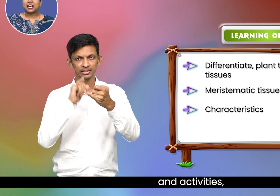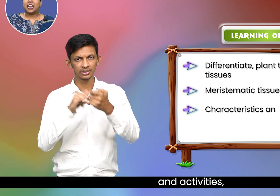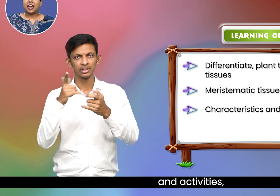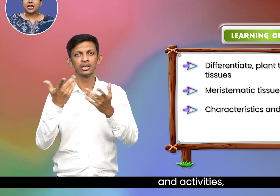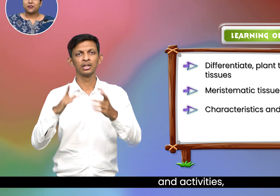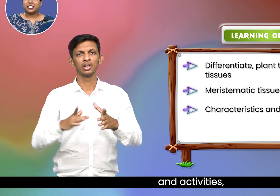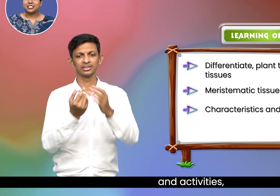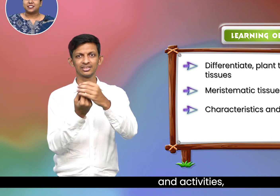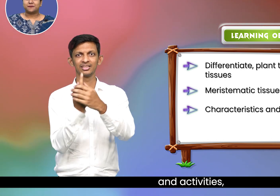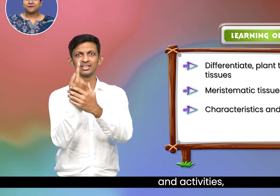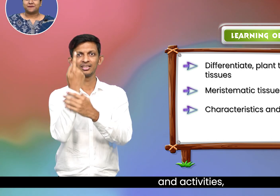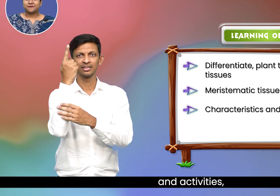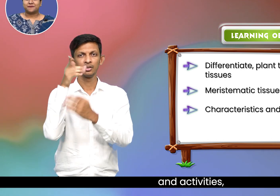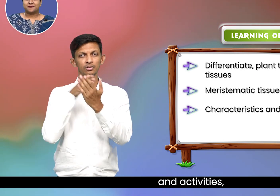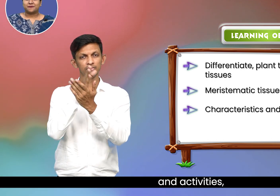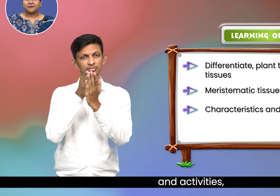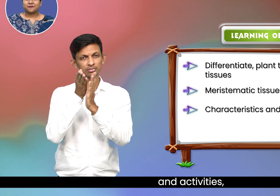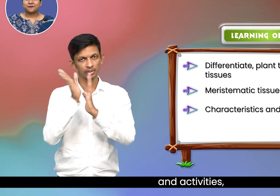characteristics and activities.